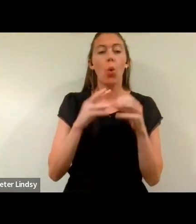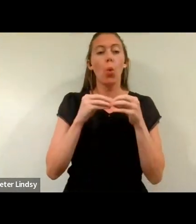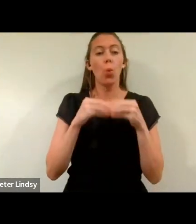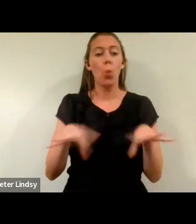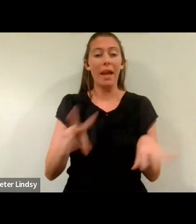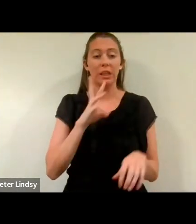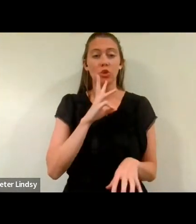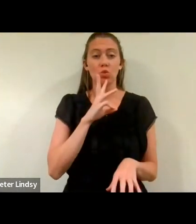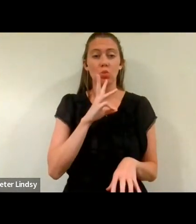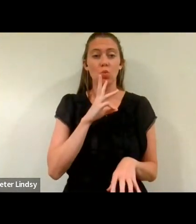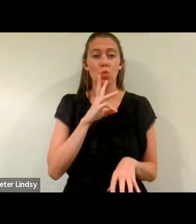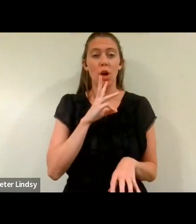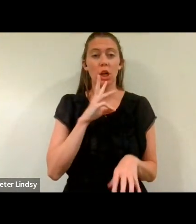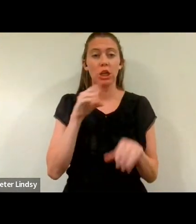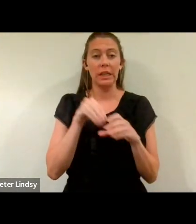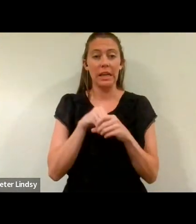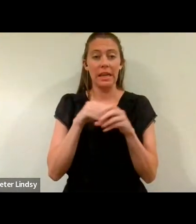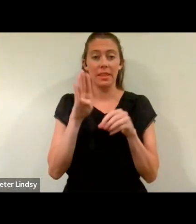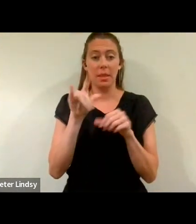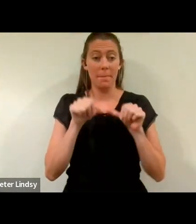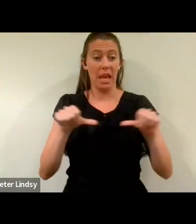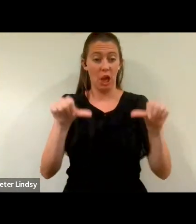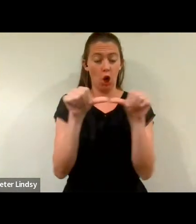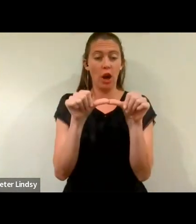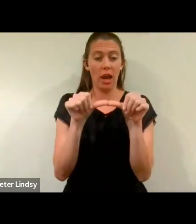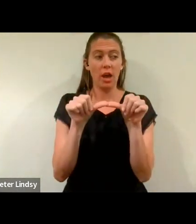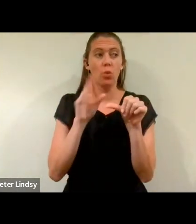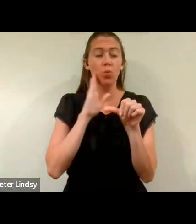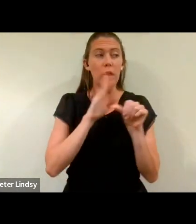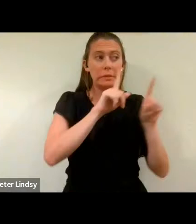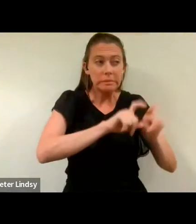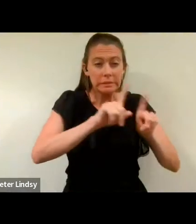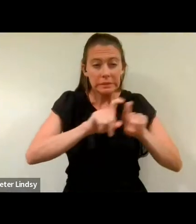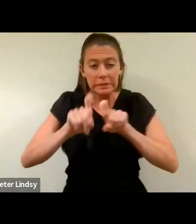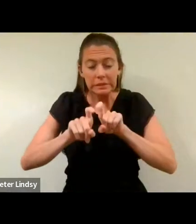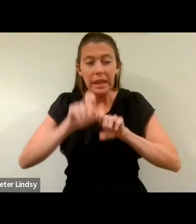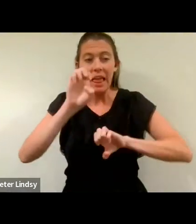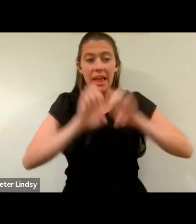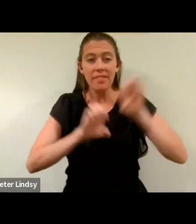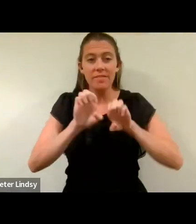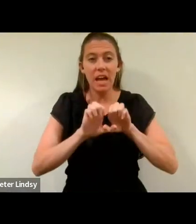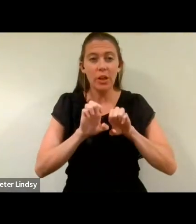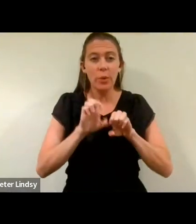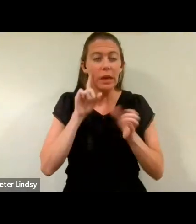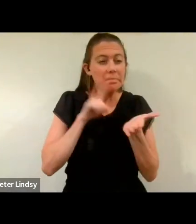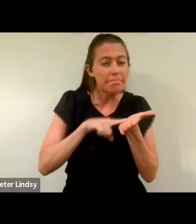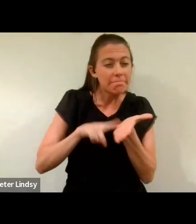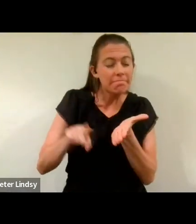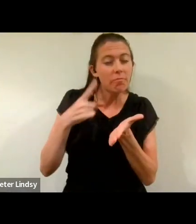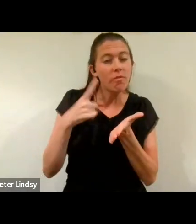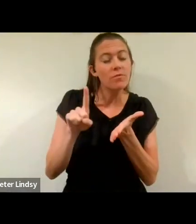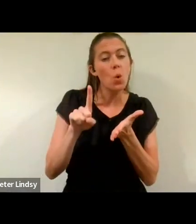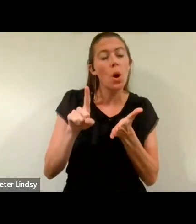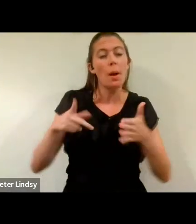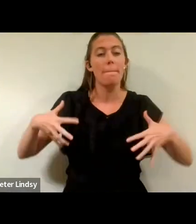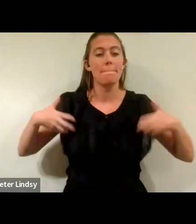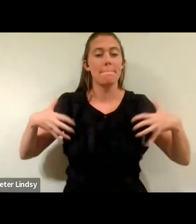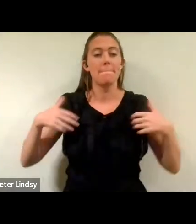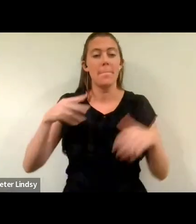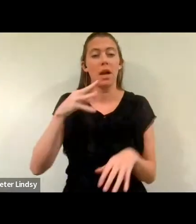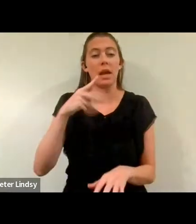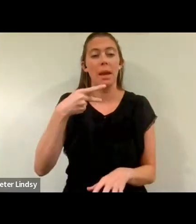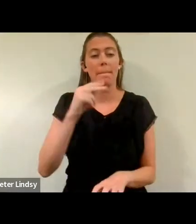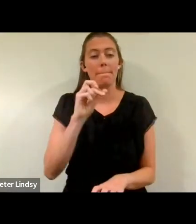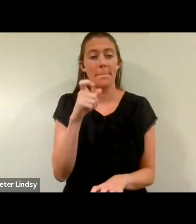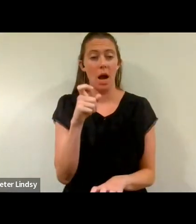parts of the Bay Area is being evaluated for the monkeypox virus, so that there is detection of,